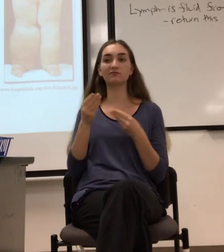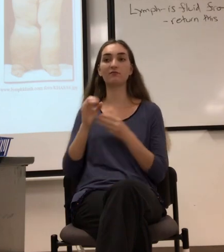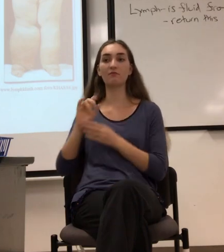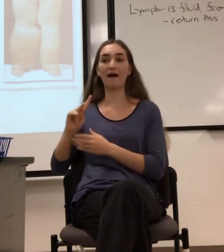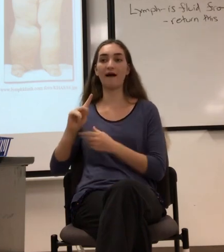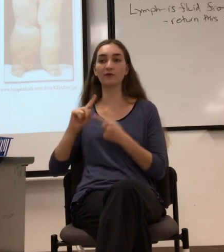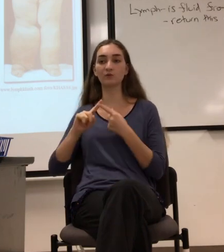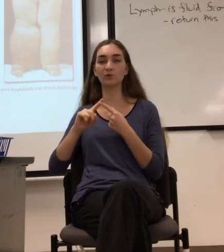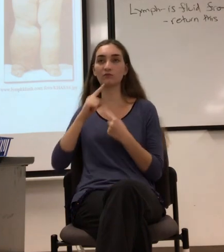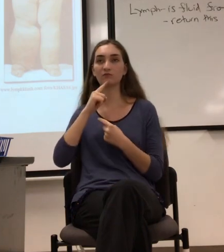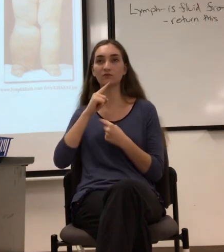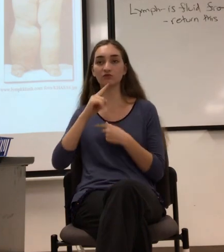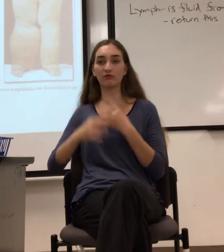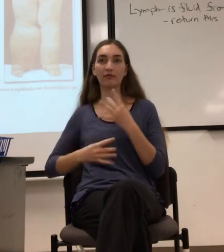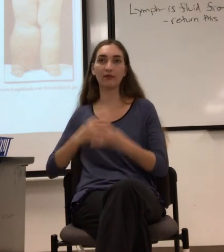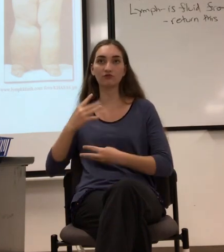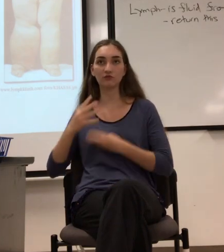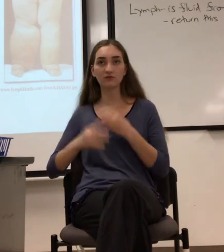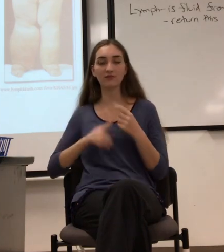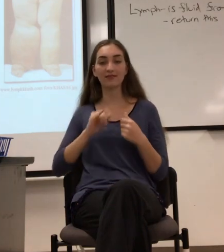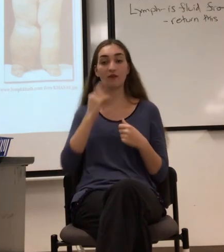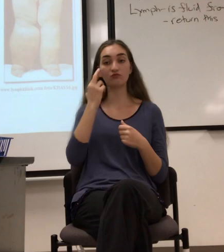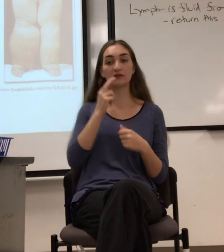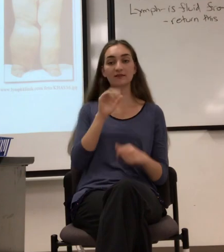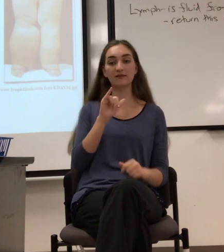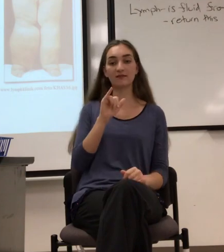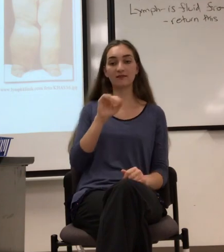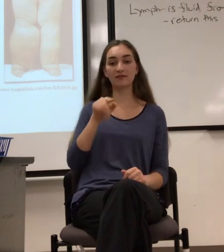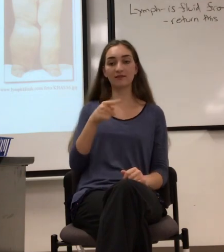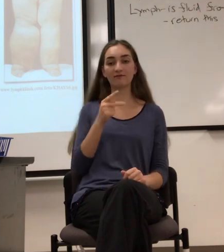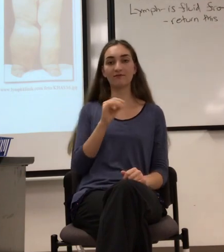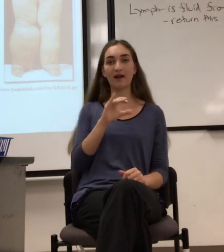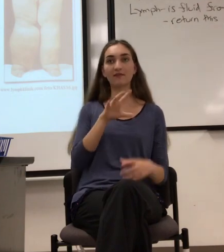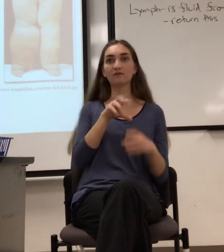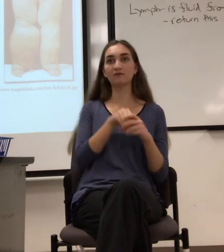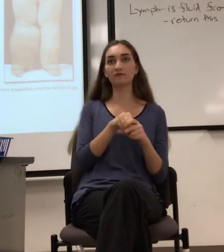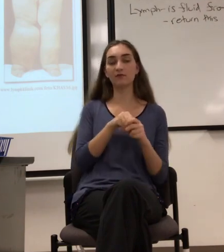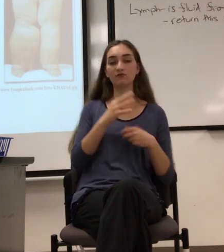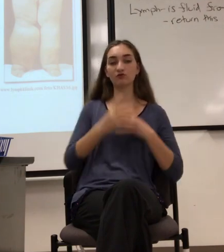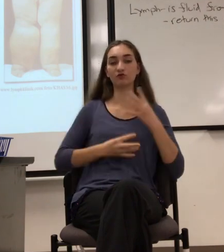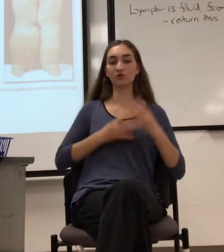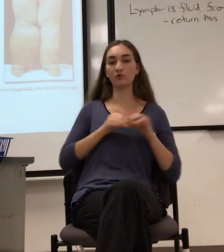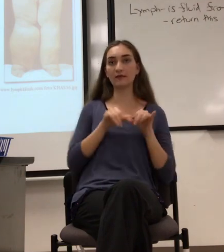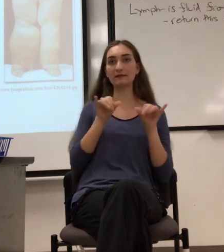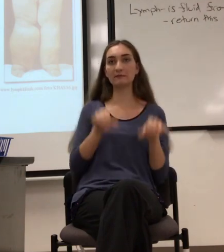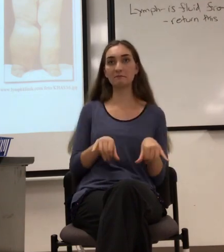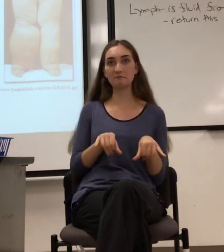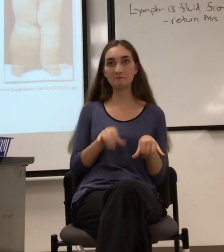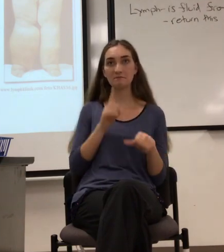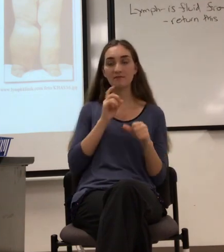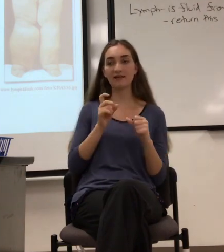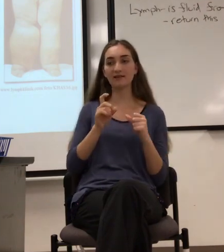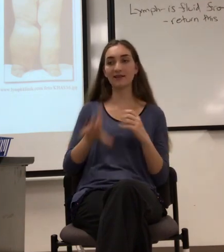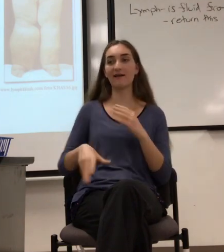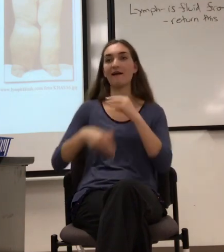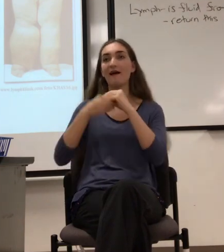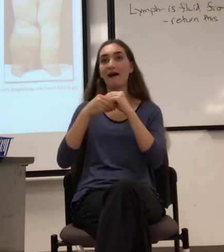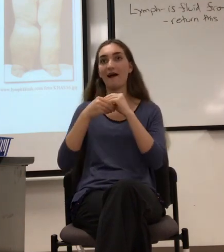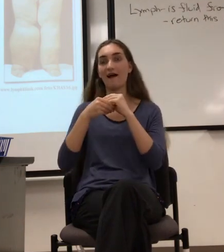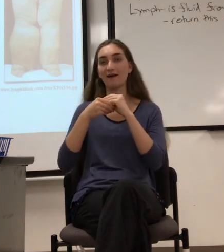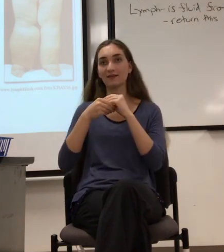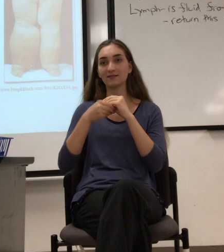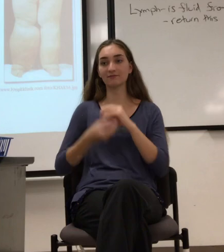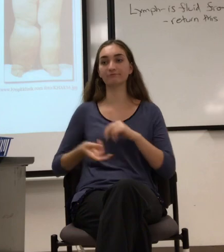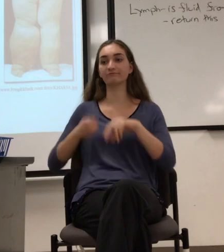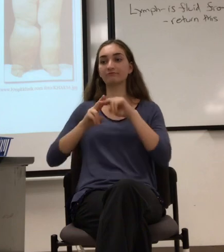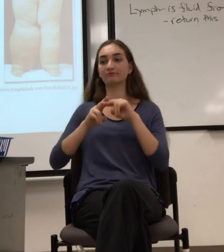For this reason, lymphatics is part of the circulatory system. It's contributing to the blood volume. The other main function